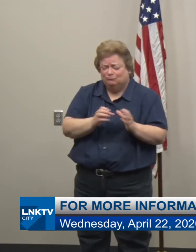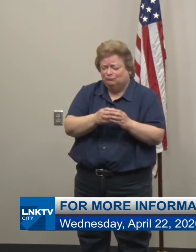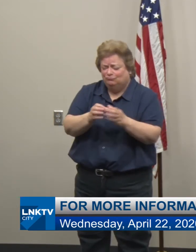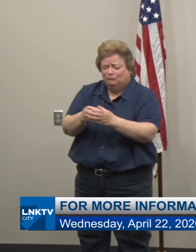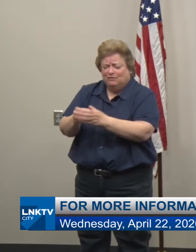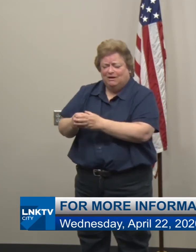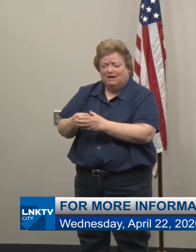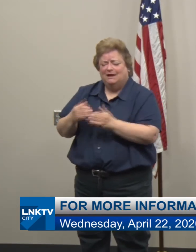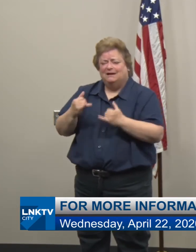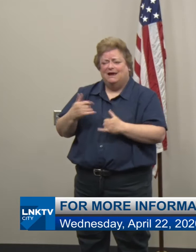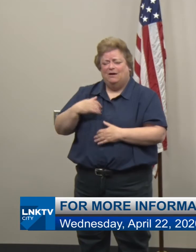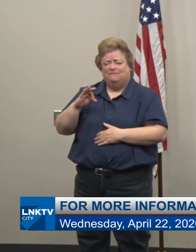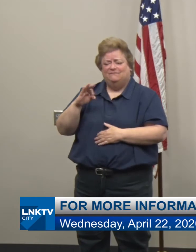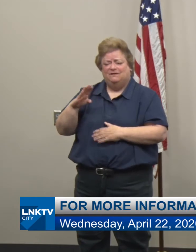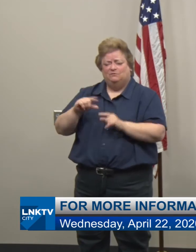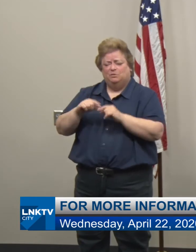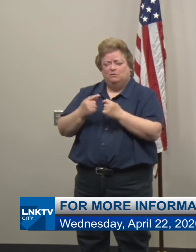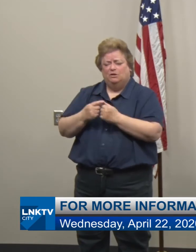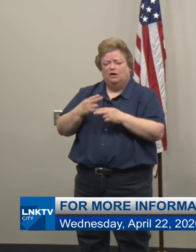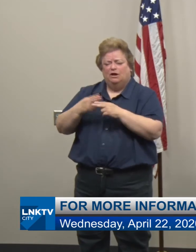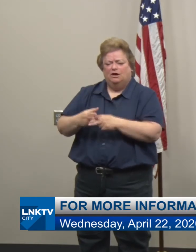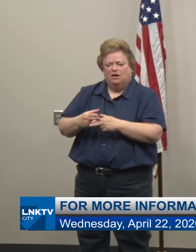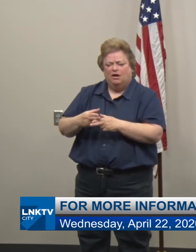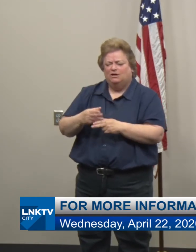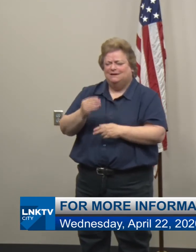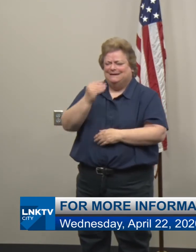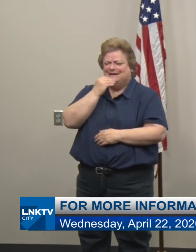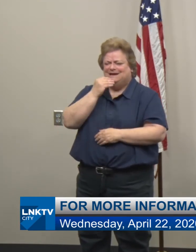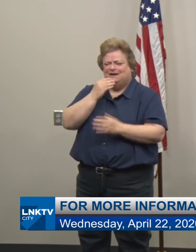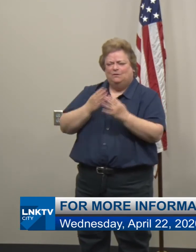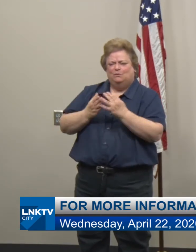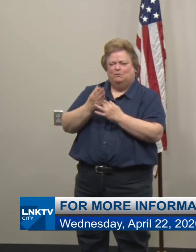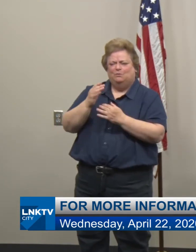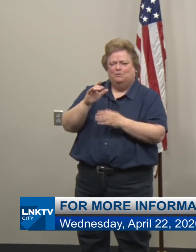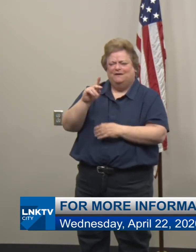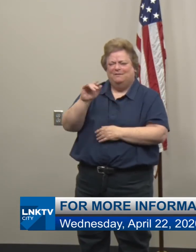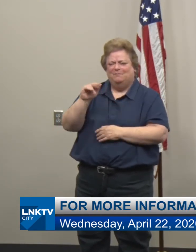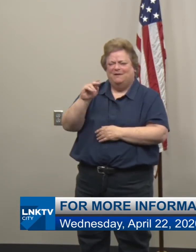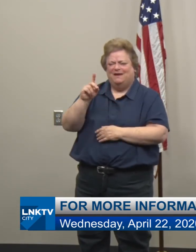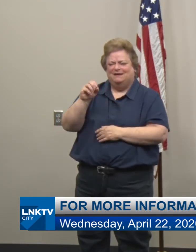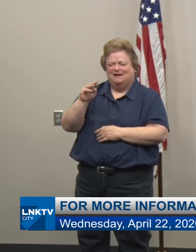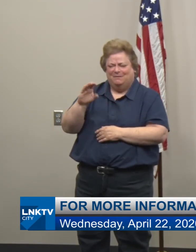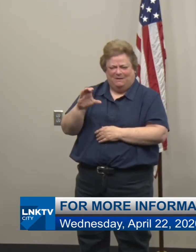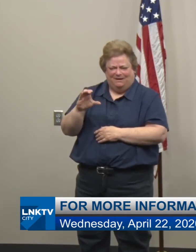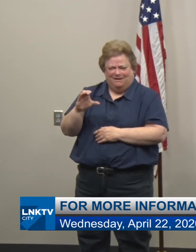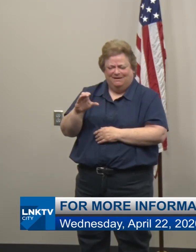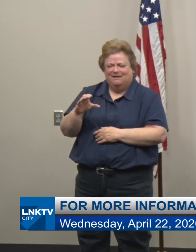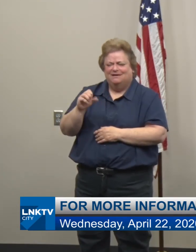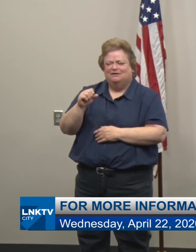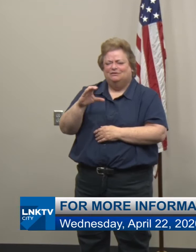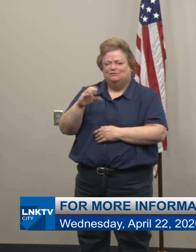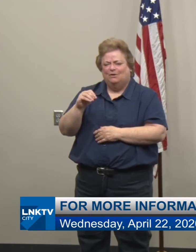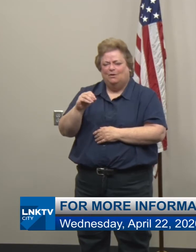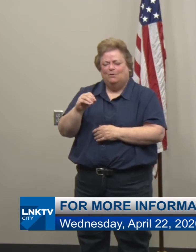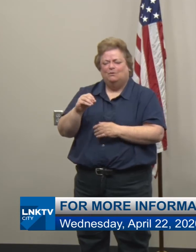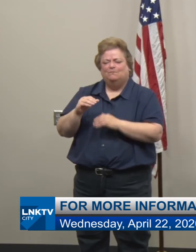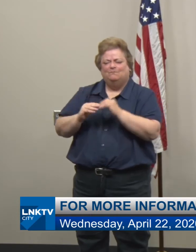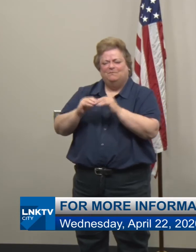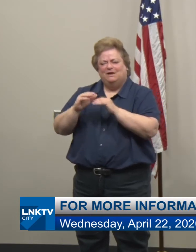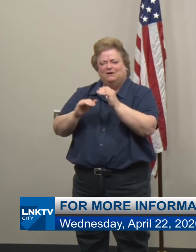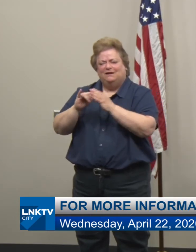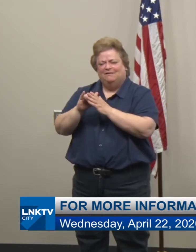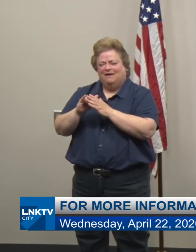Facebook group that's been started, and it's called Eating Through the Pandemic, and it offers some relief from the heaviness of the moment by fostering a community